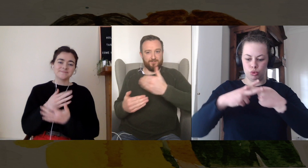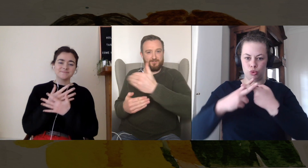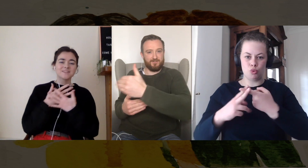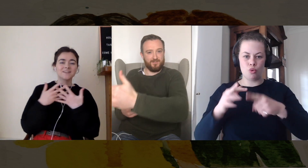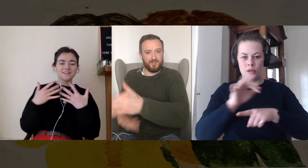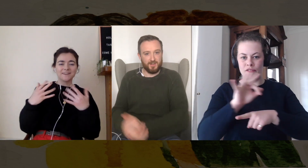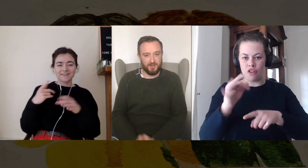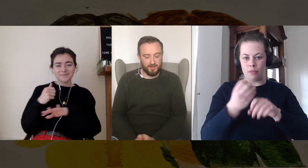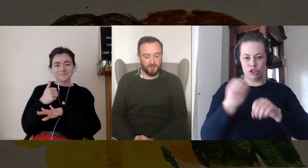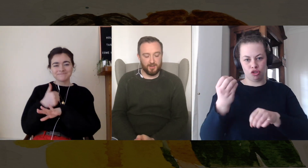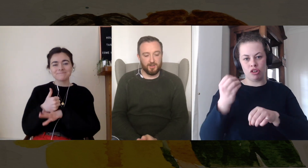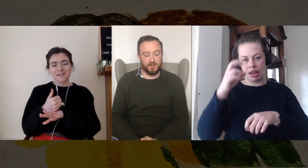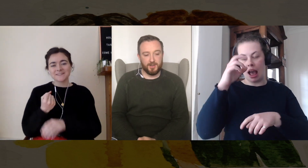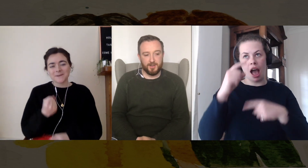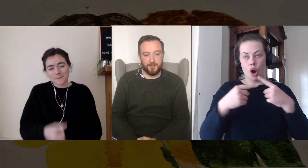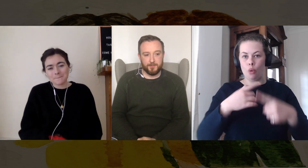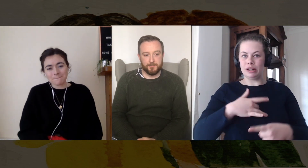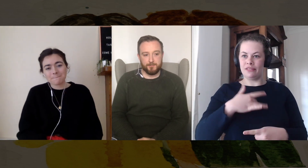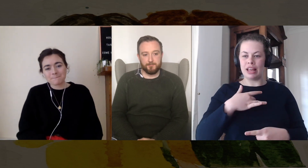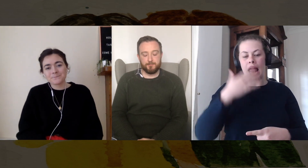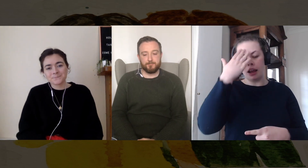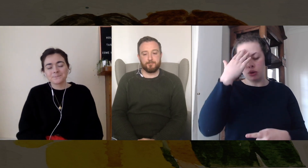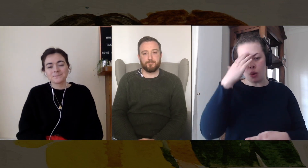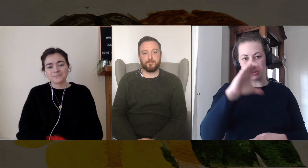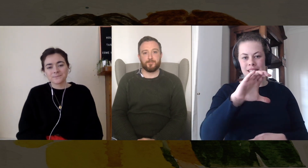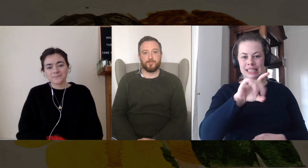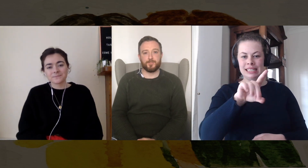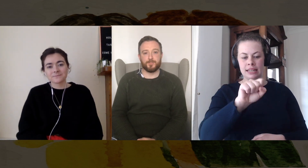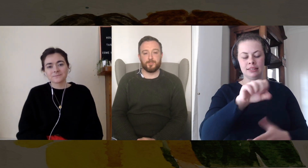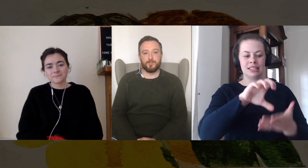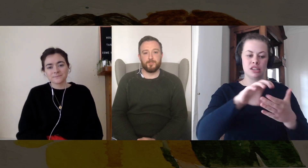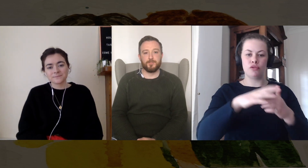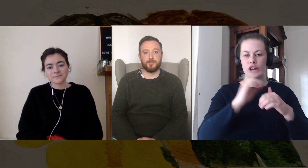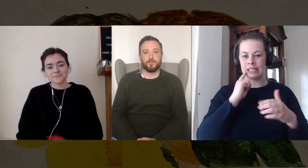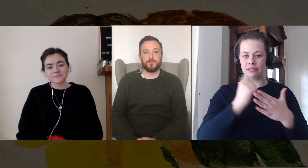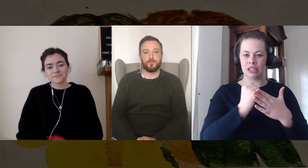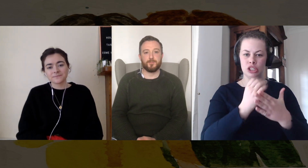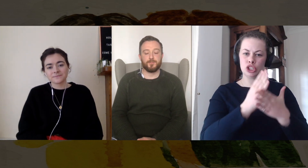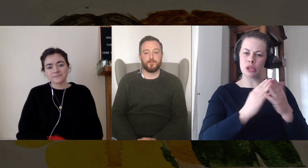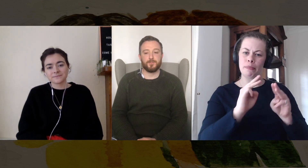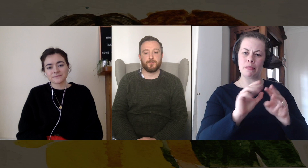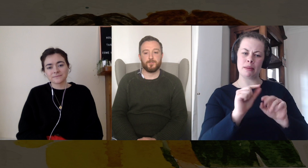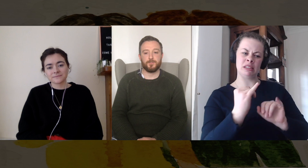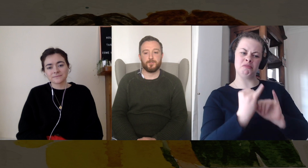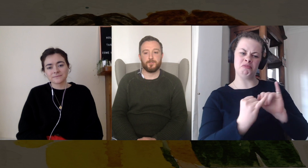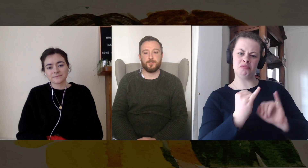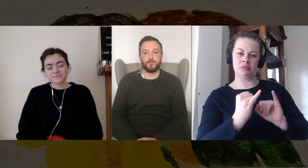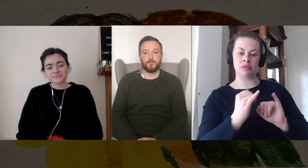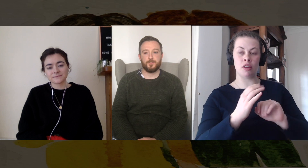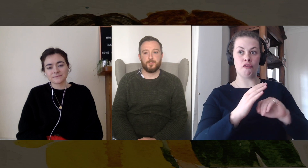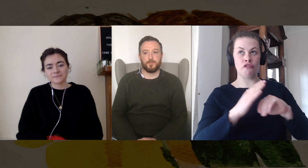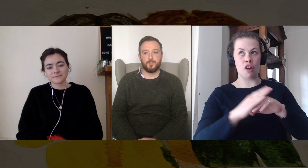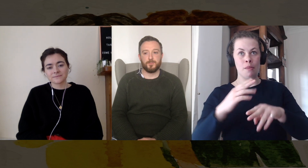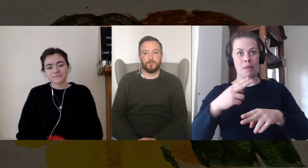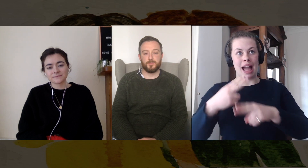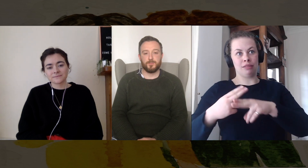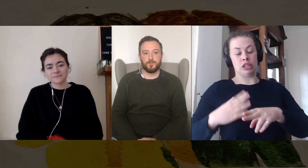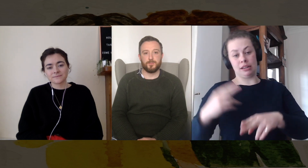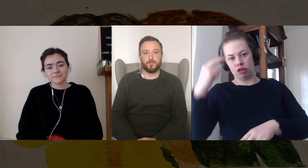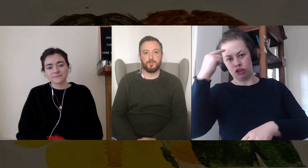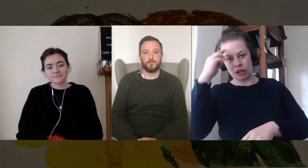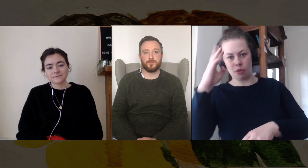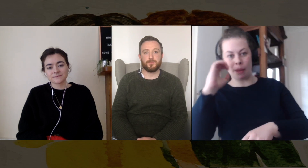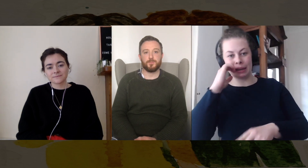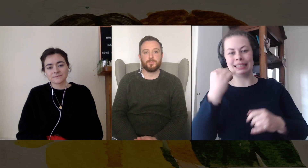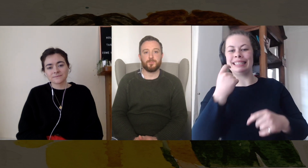So it's why I respect it so much. It does give you a lot of tools. A lot of Yeah. fundamentals. That's